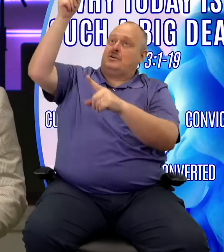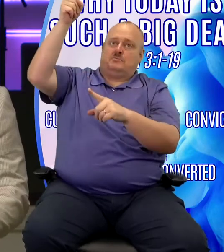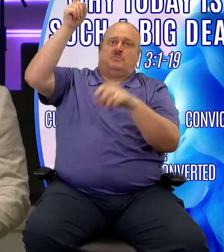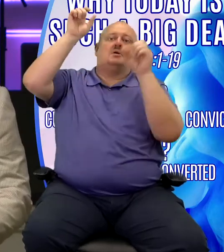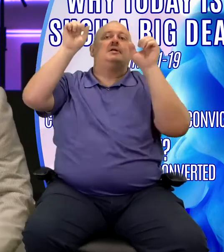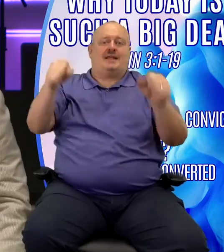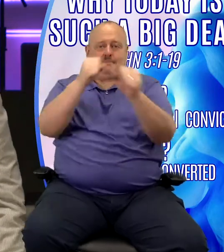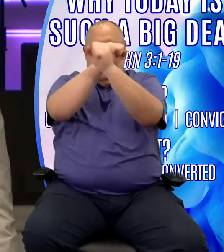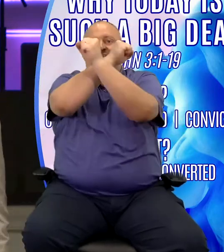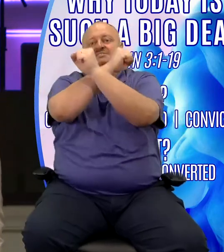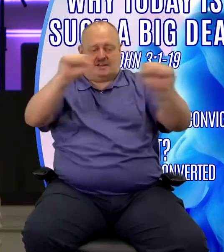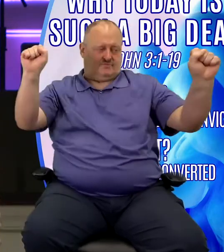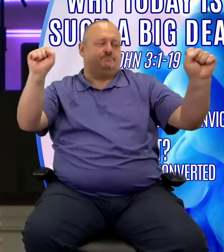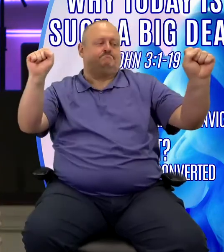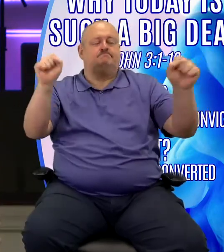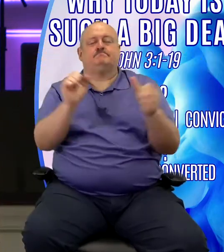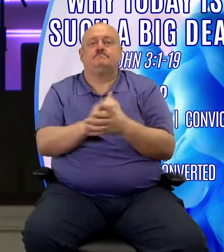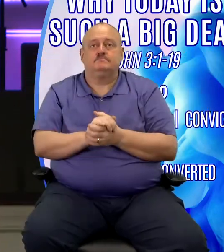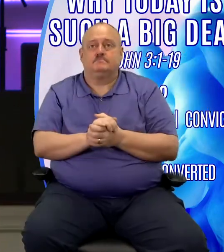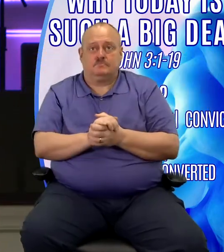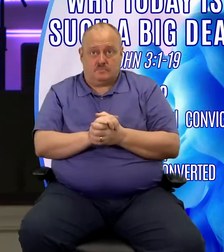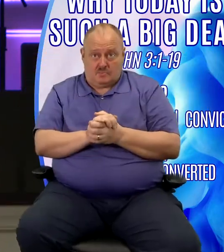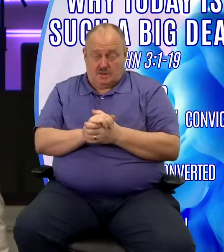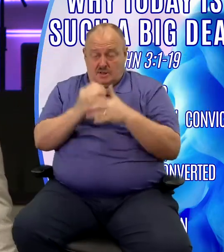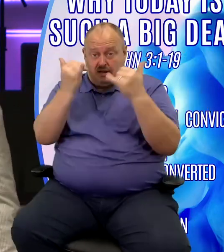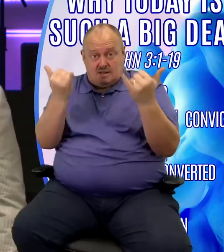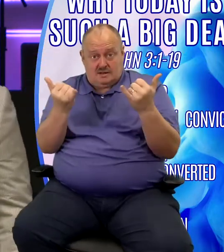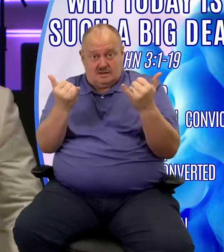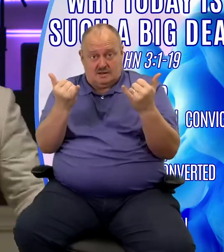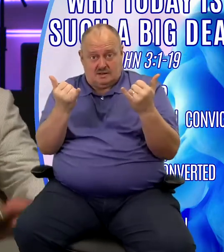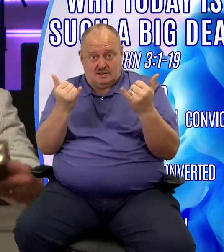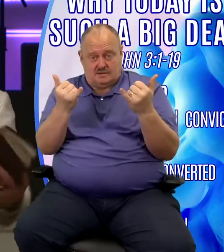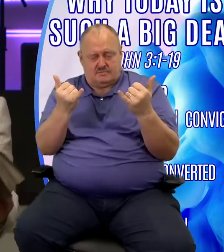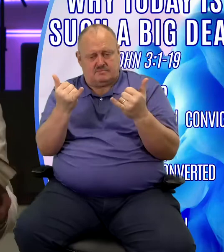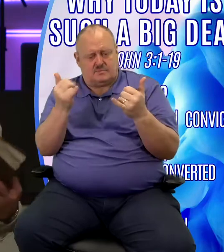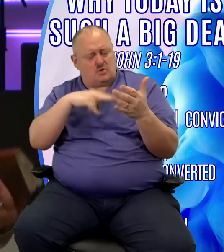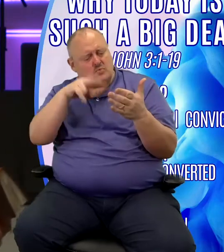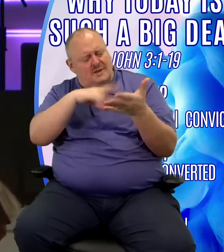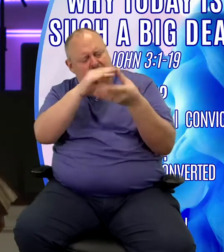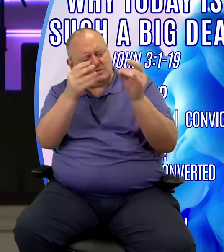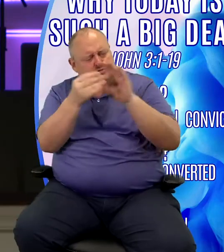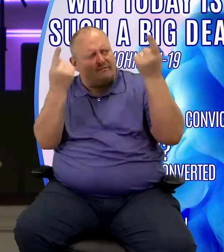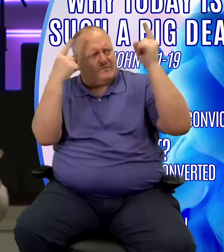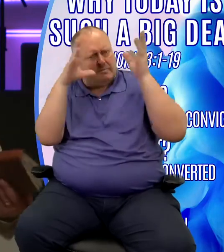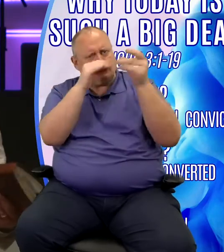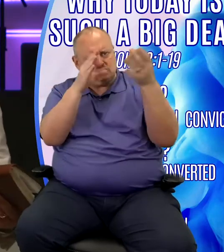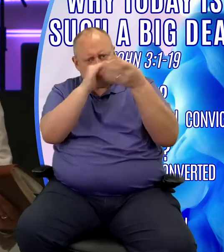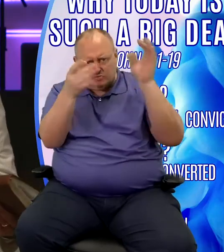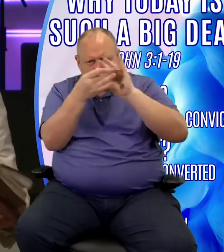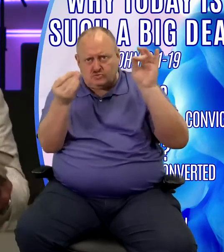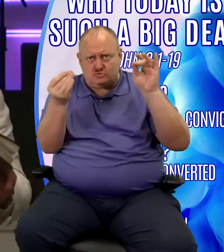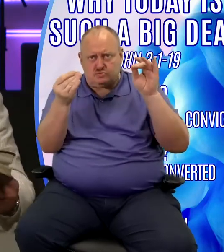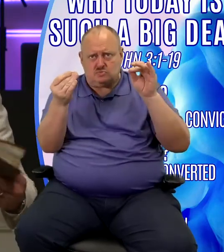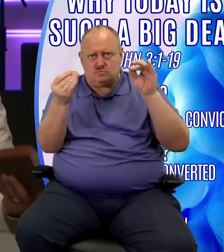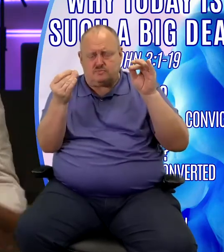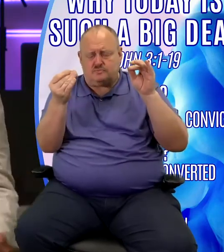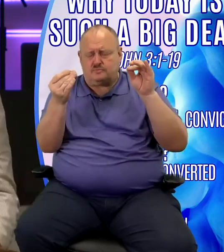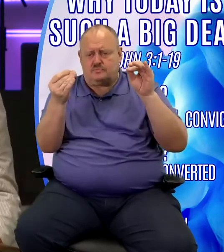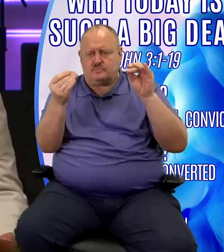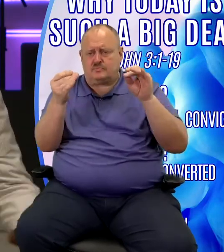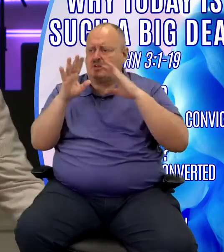might be saved. Now, as you walk through this story, this famous story of Jesus and an interaction with a man